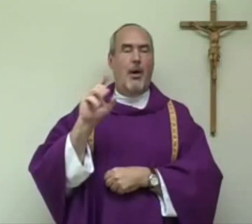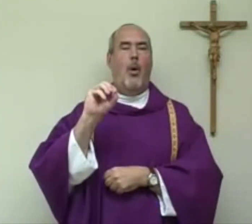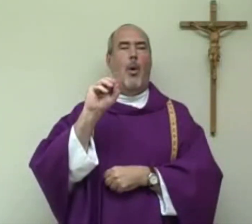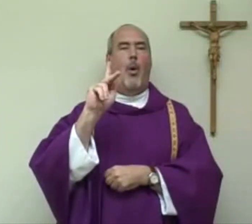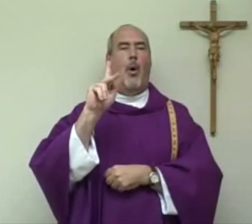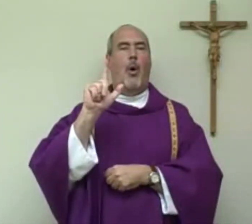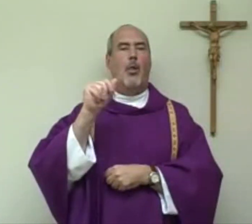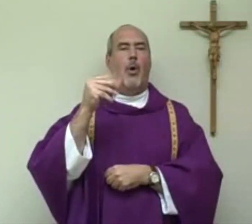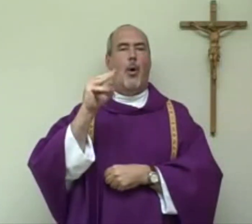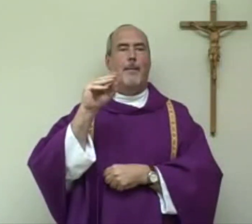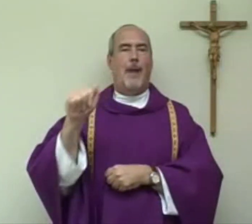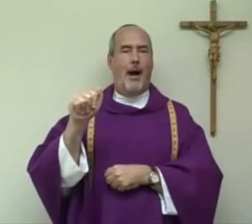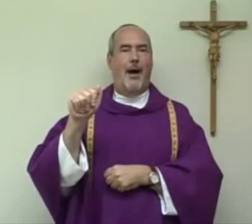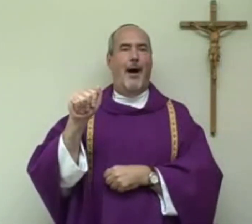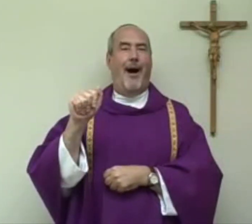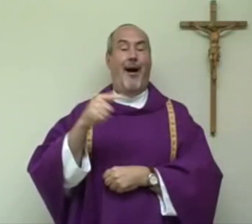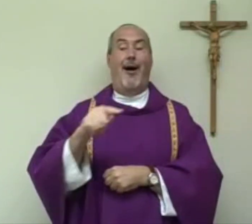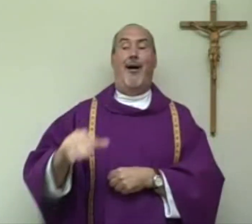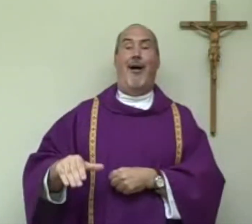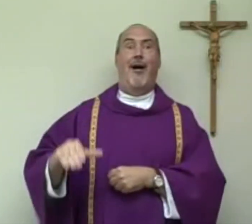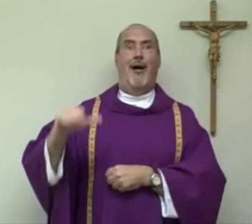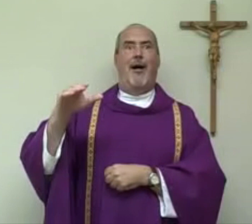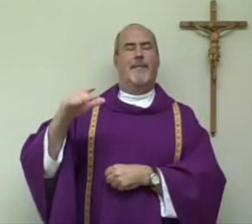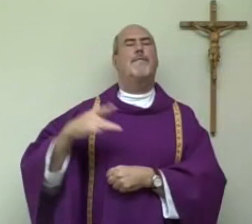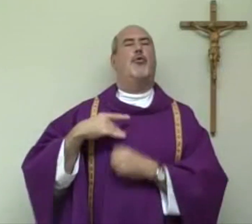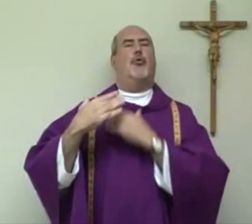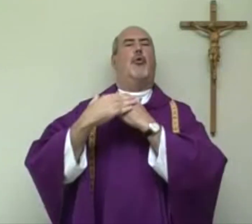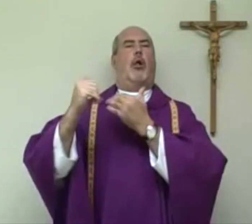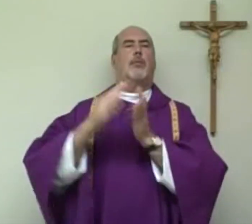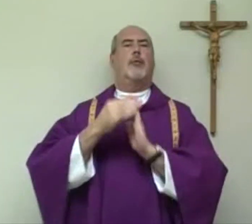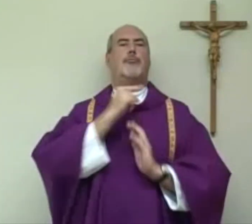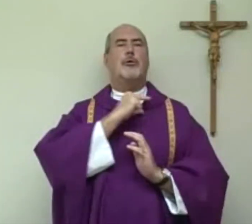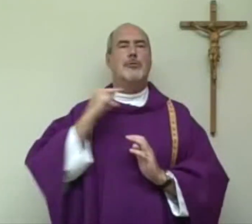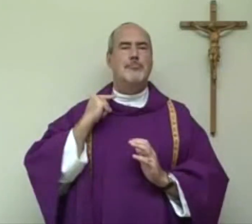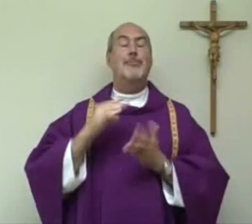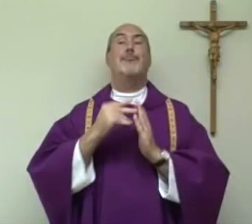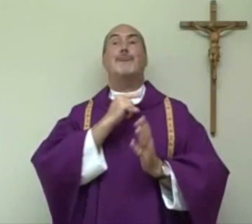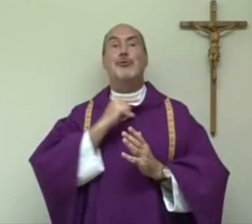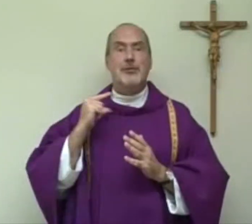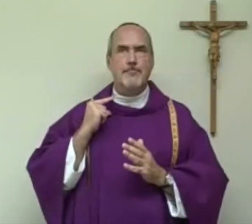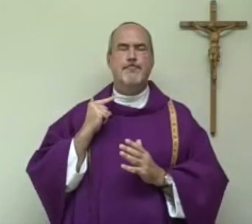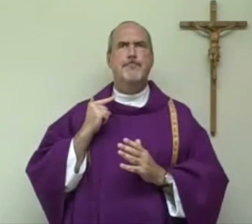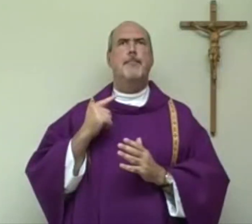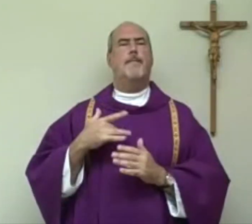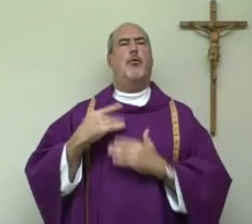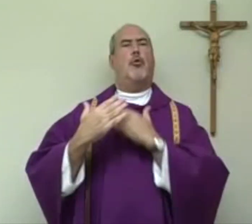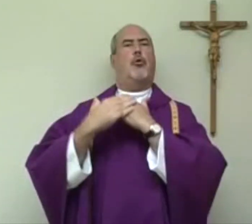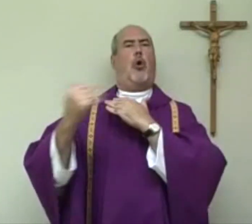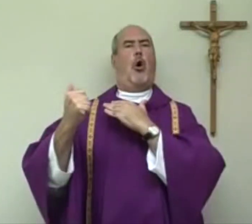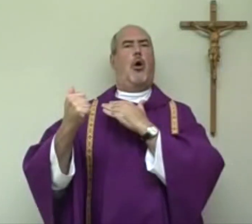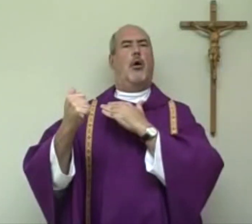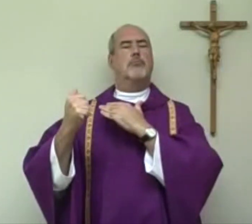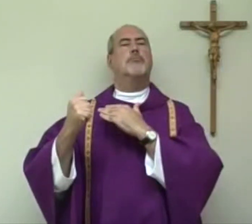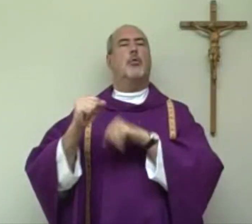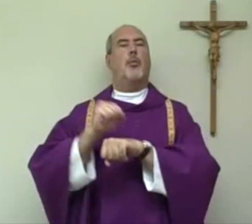in 1931 in Oklahoma, and when he was growing up, he got the calling to become a